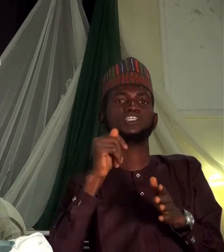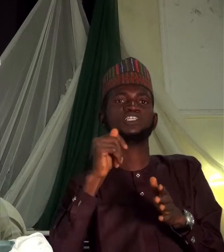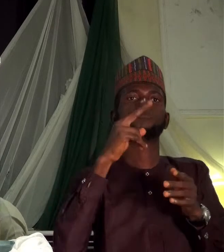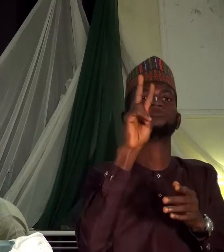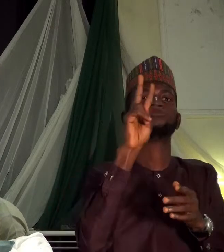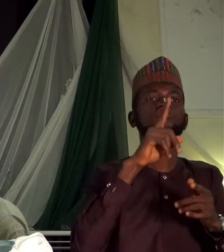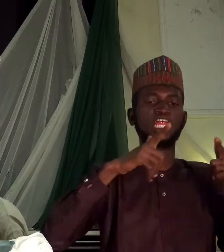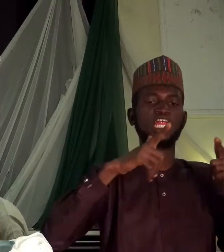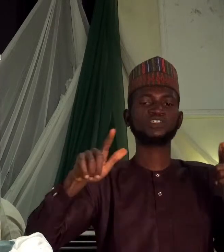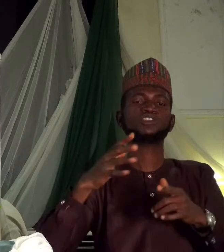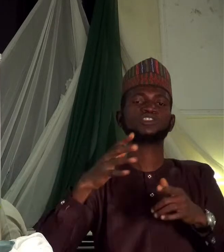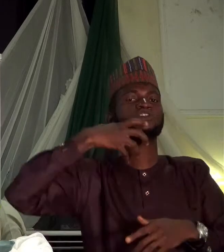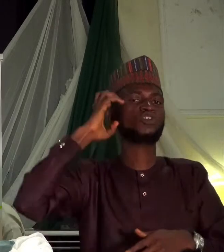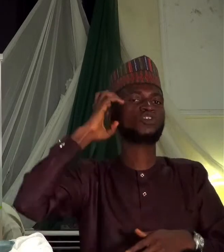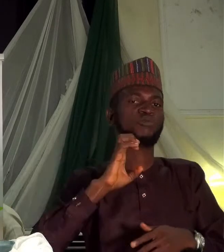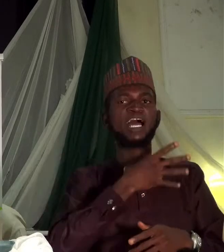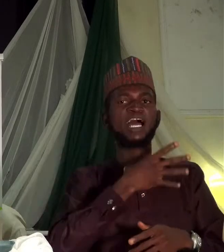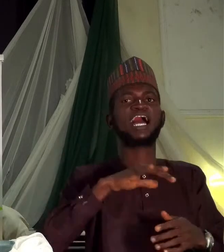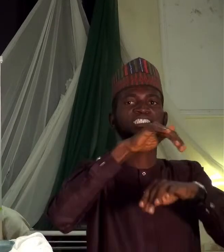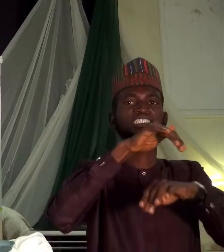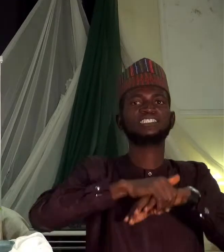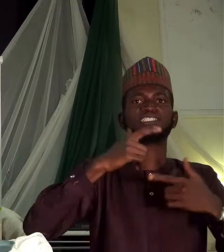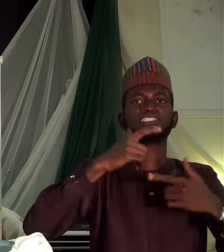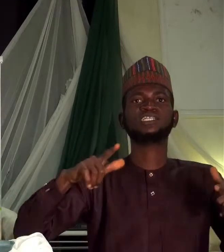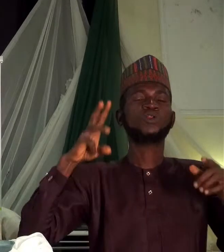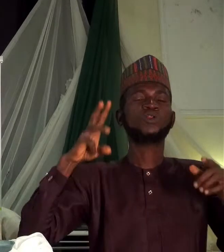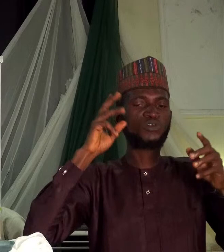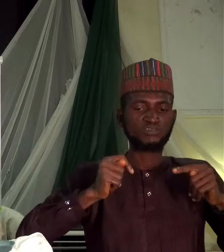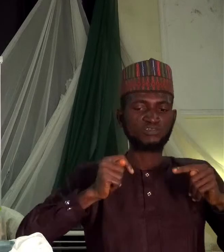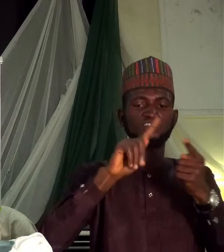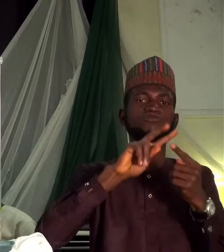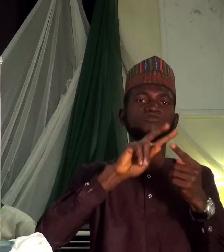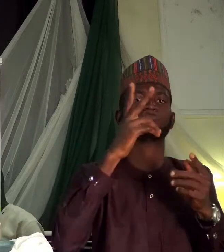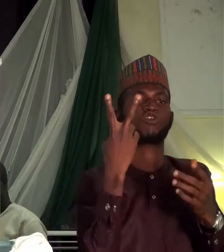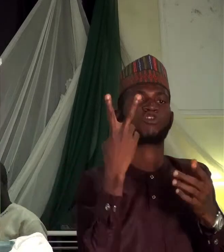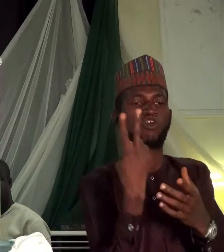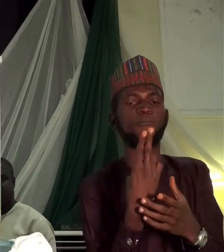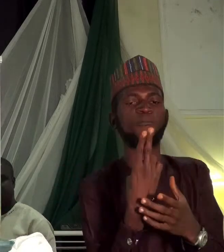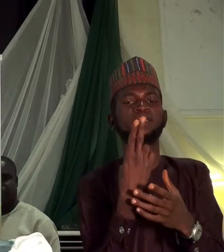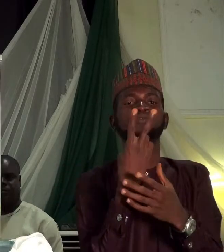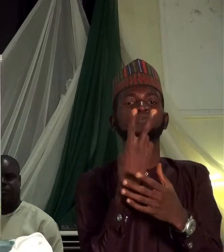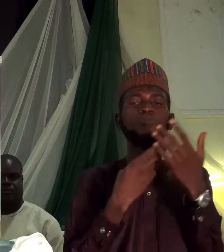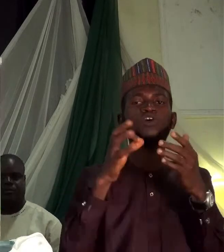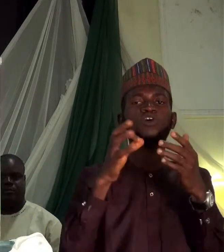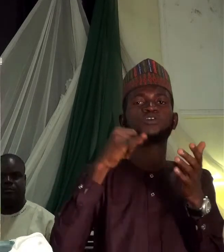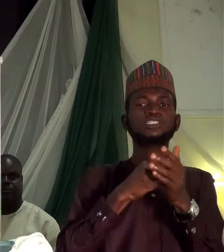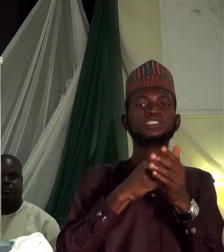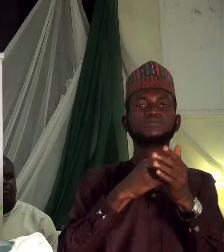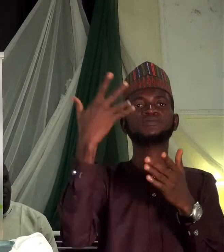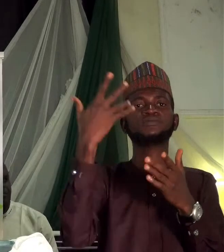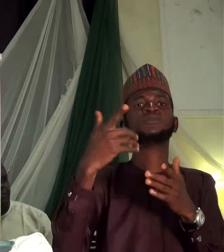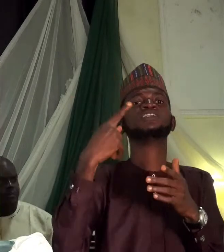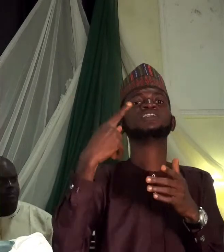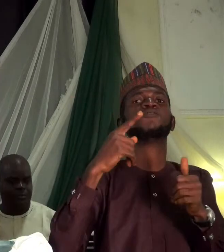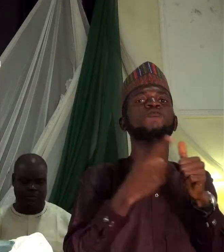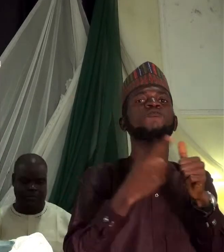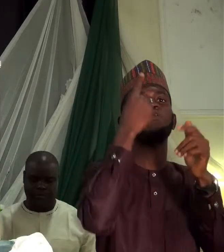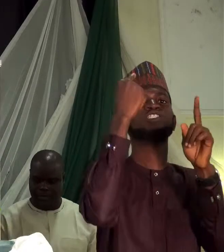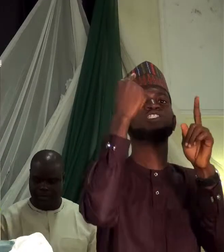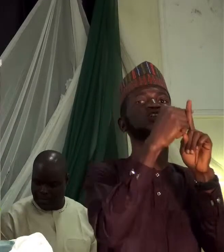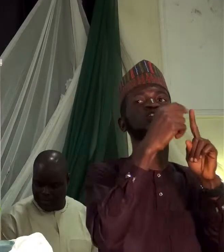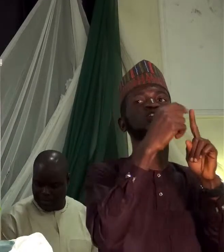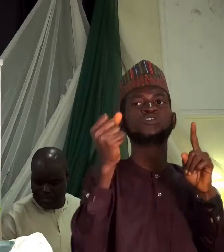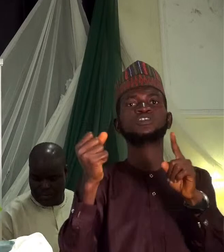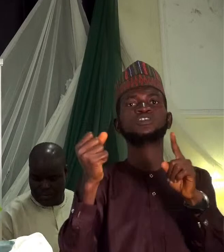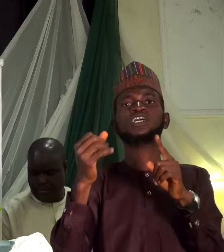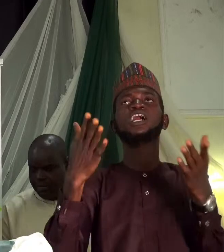English language, inshallah, I will try as much as possible to do that as well. Preamble. After glorifying